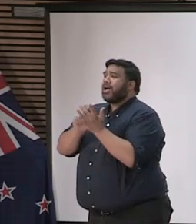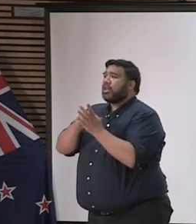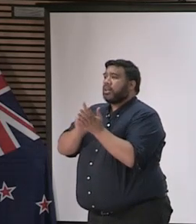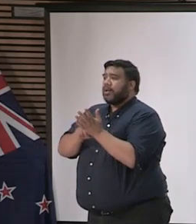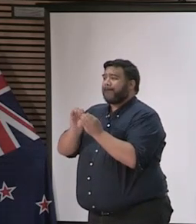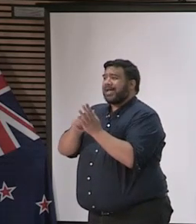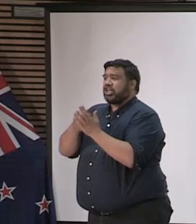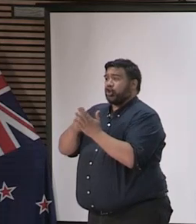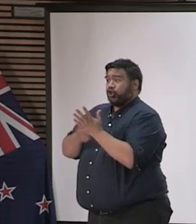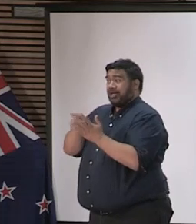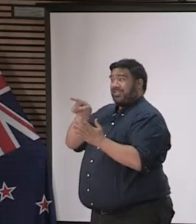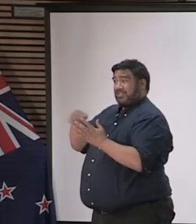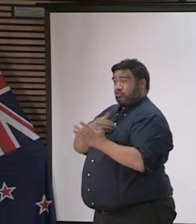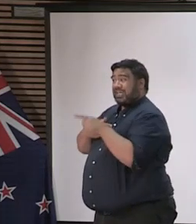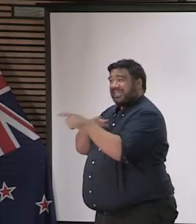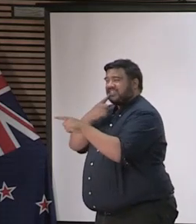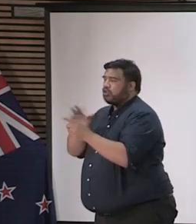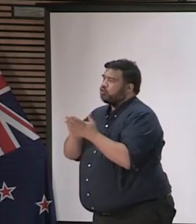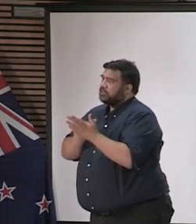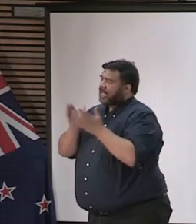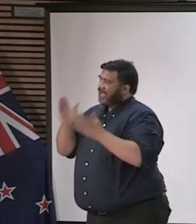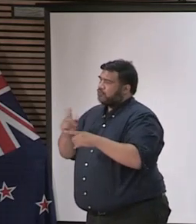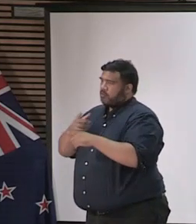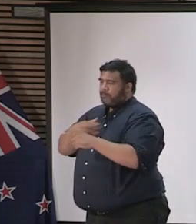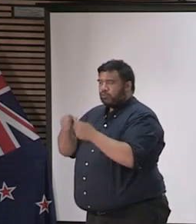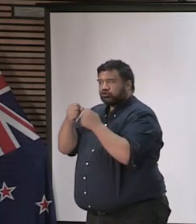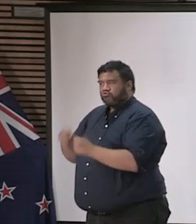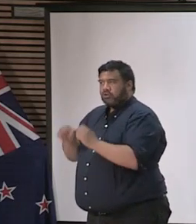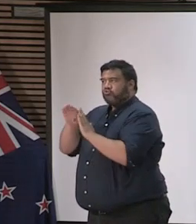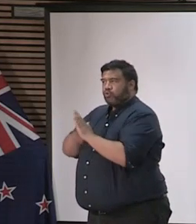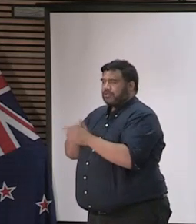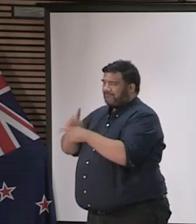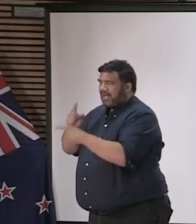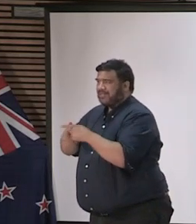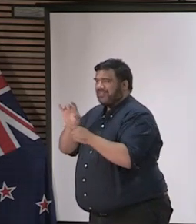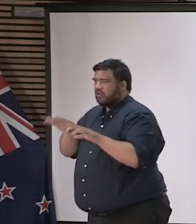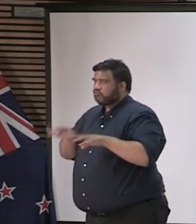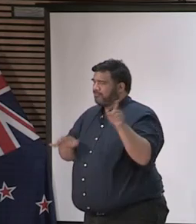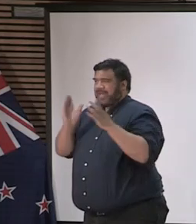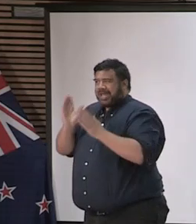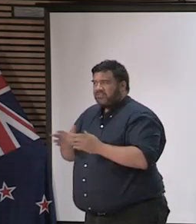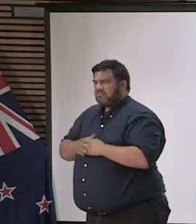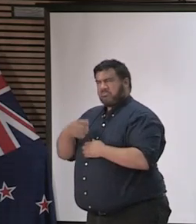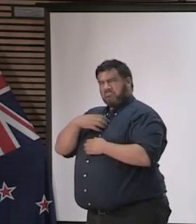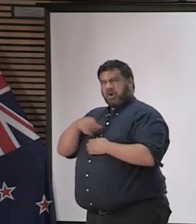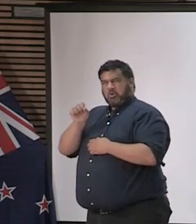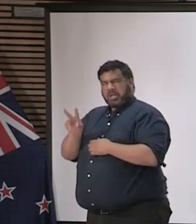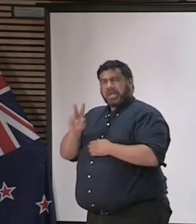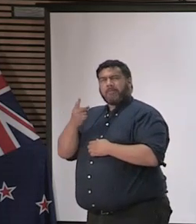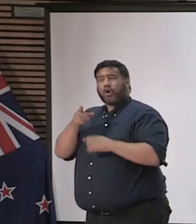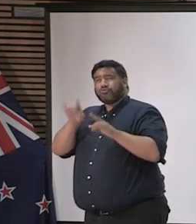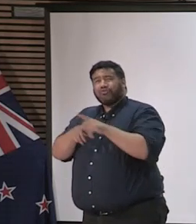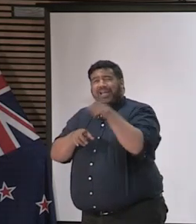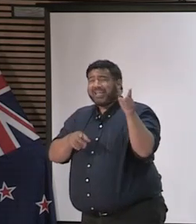lower base in terms of our public health infrastructure and testing. How does that reconcile with your comments yesterday that Australia is envious of our public health